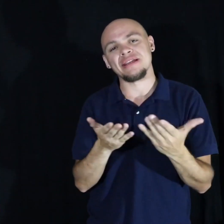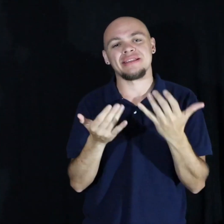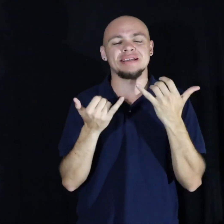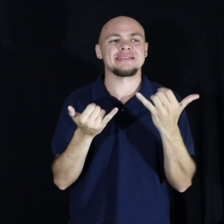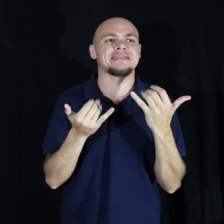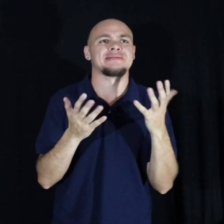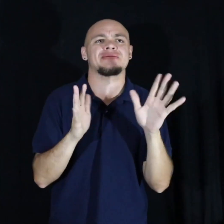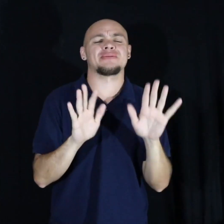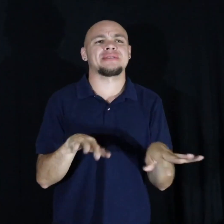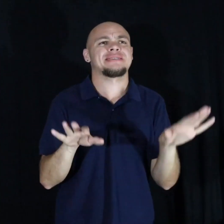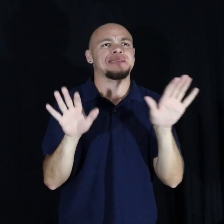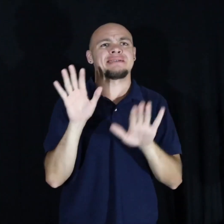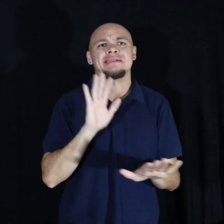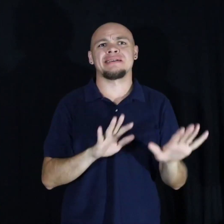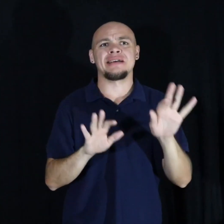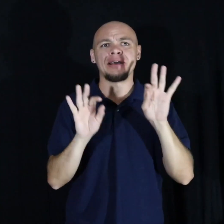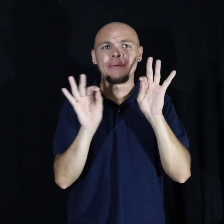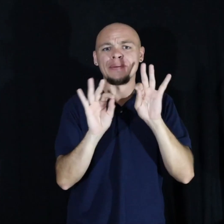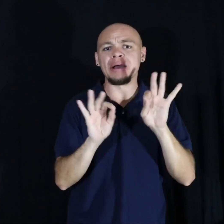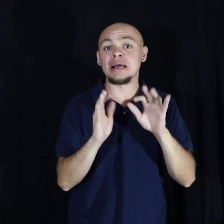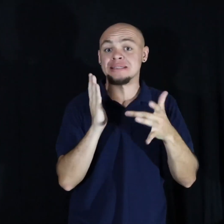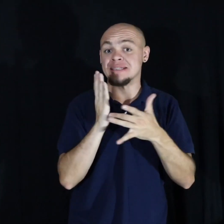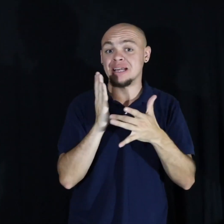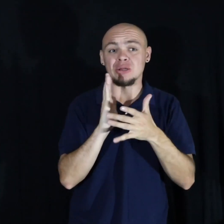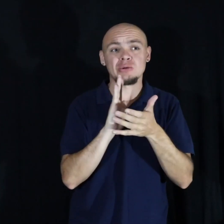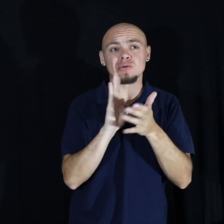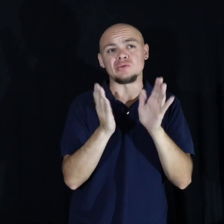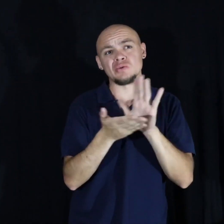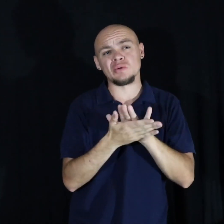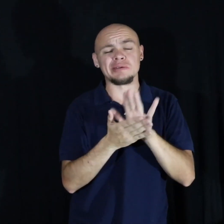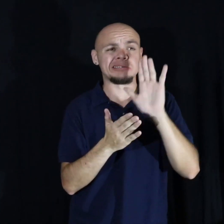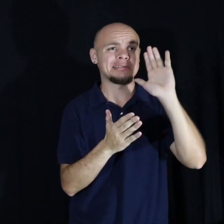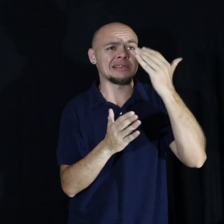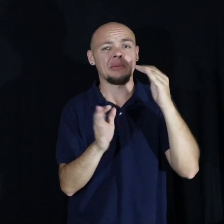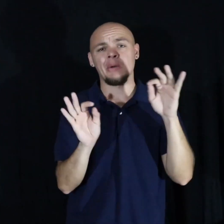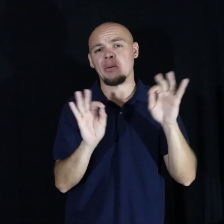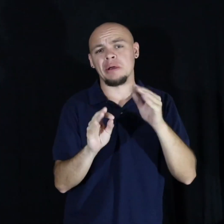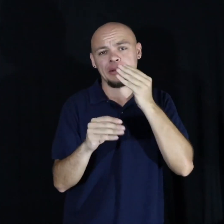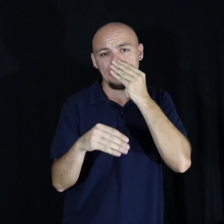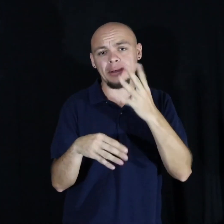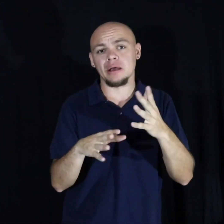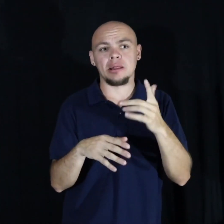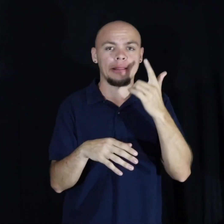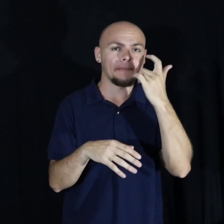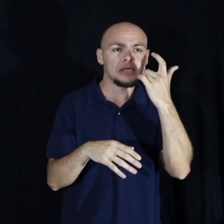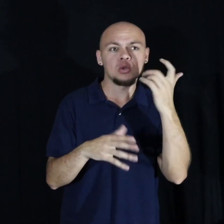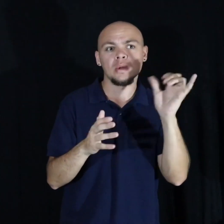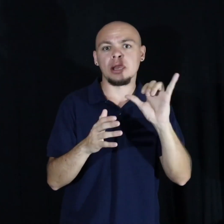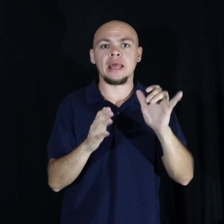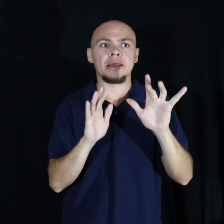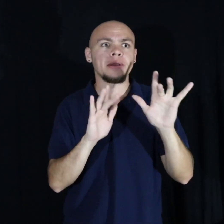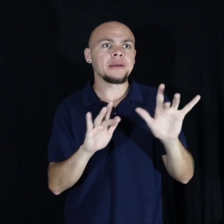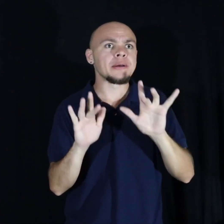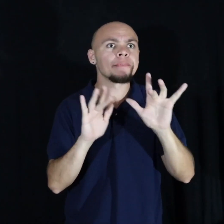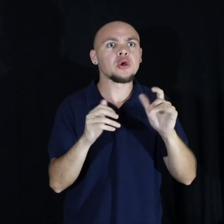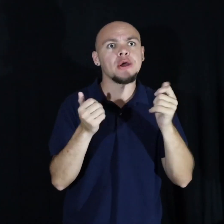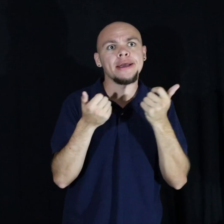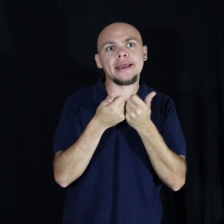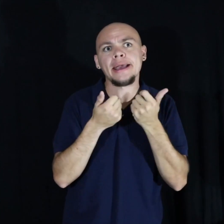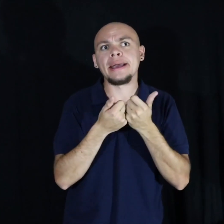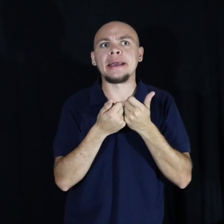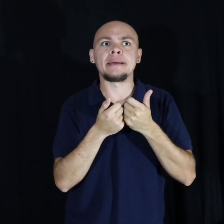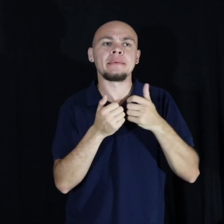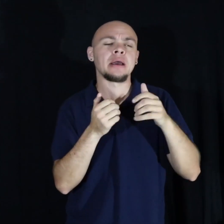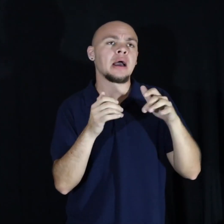me. Even my dreams of going to technical school. I was in love with the mystery about things like computers, games, and wireless